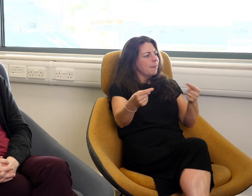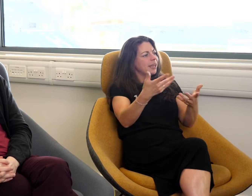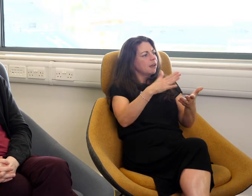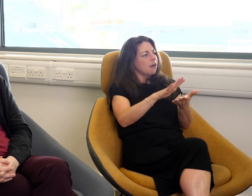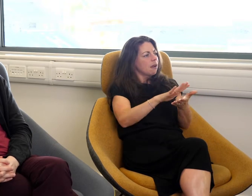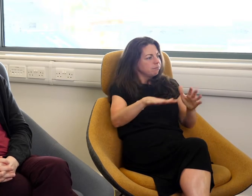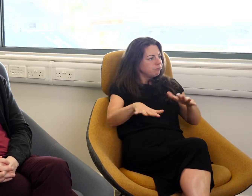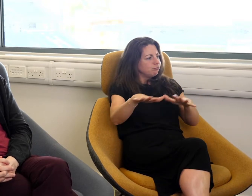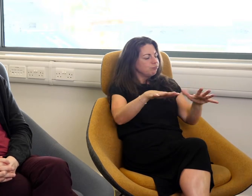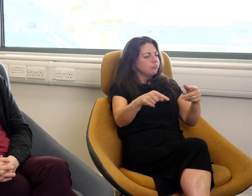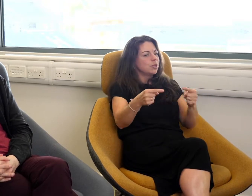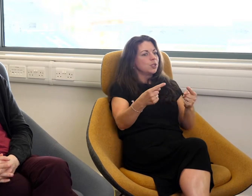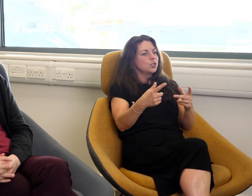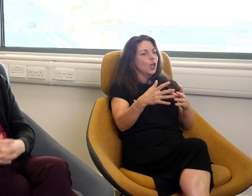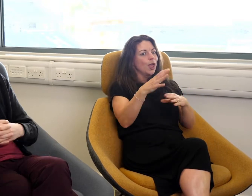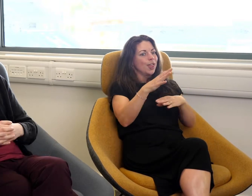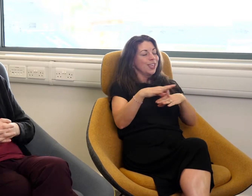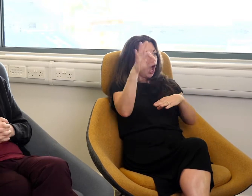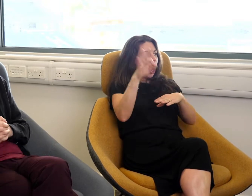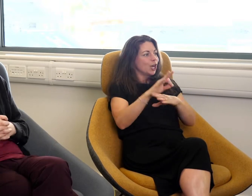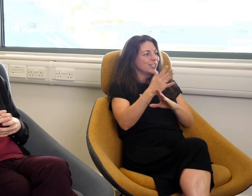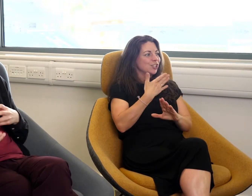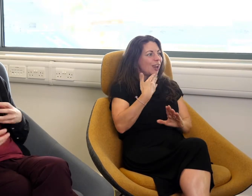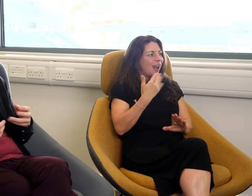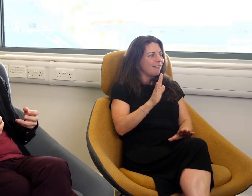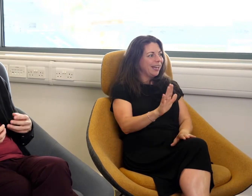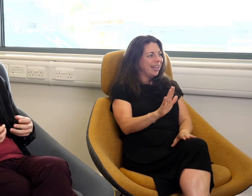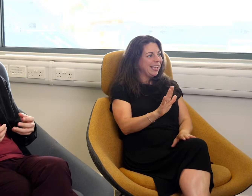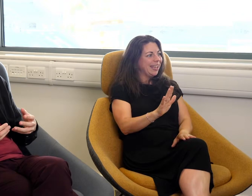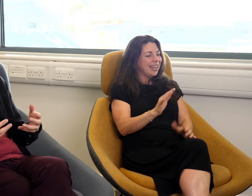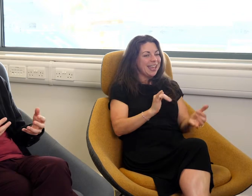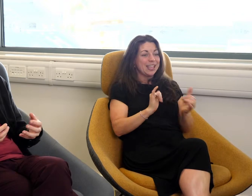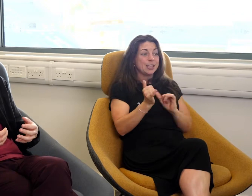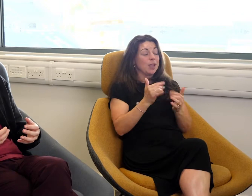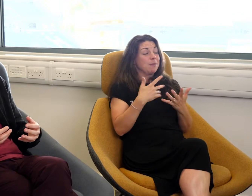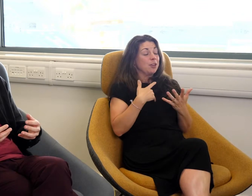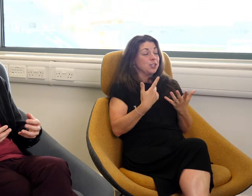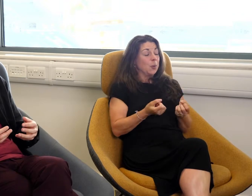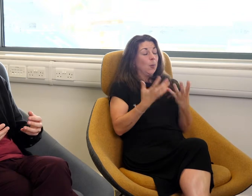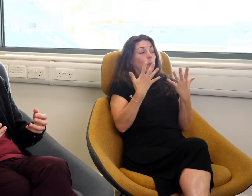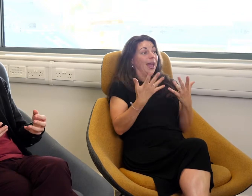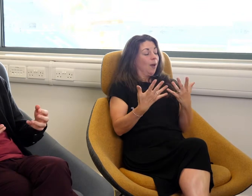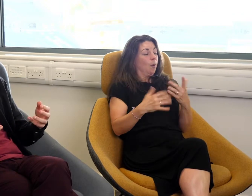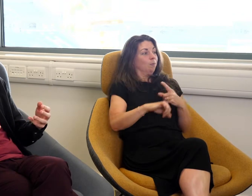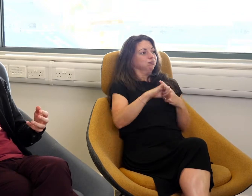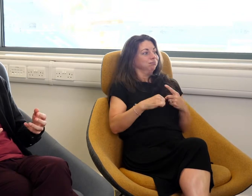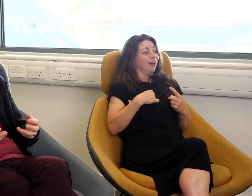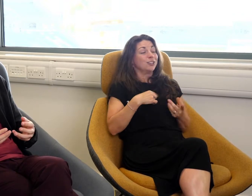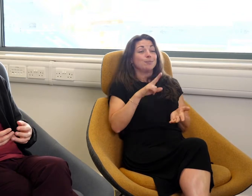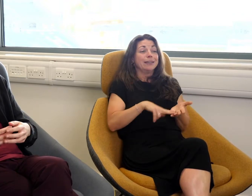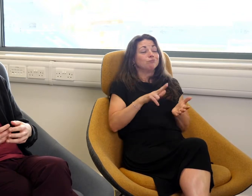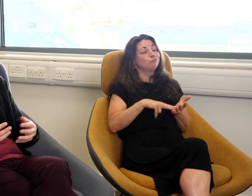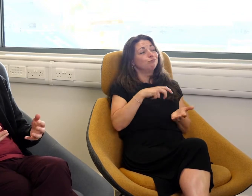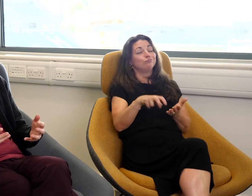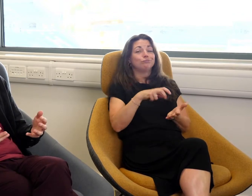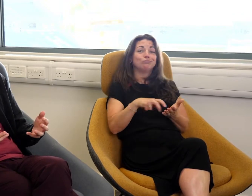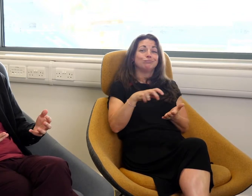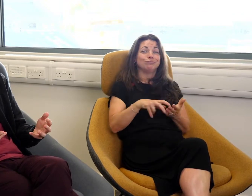of comes back to me in waves where I might just be wandering around, going about my business, and just suddenly think, wow, you know, I'm in Parliament, this is